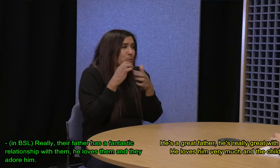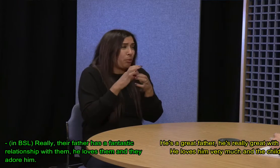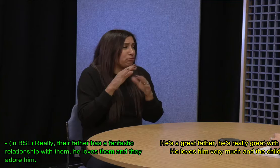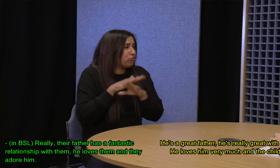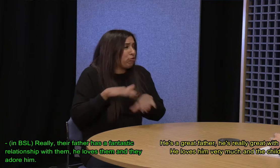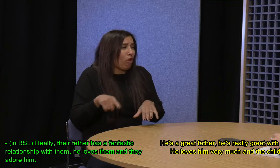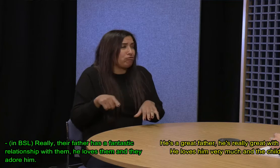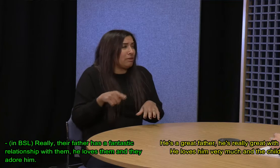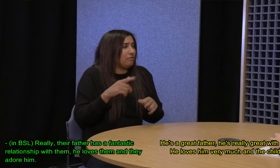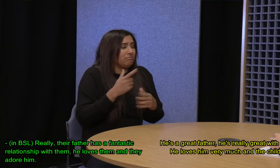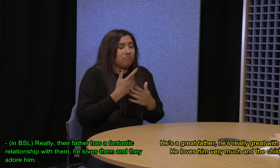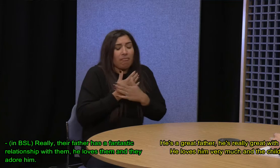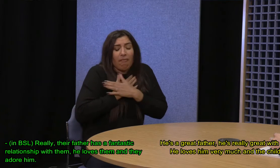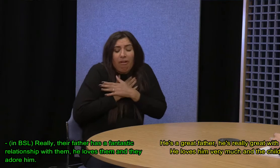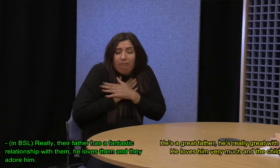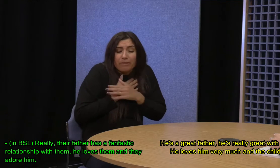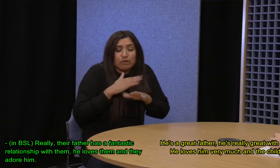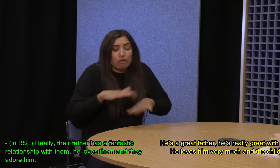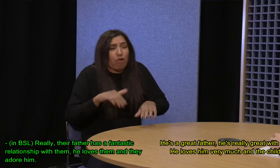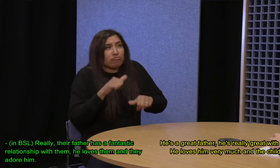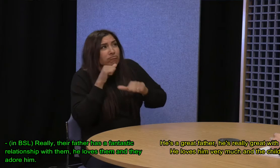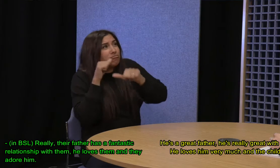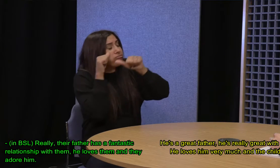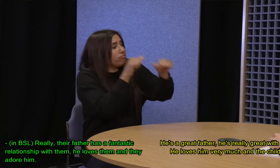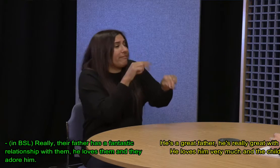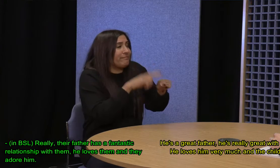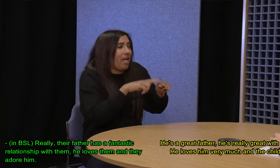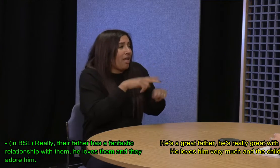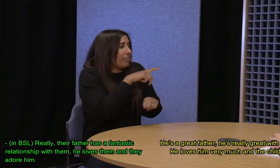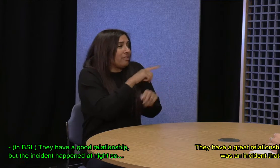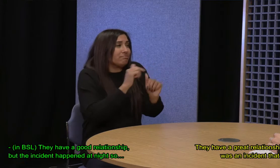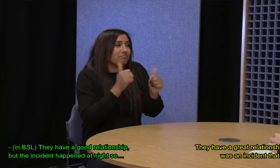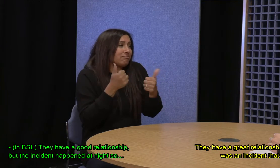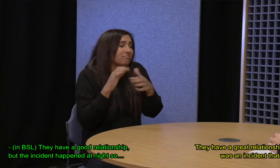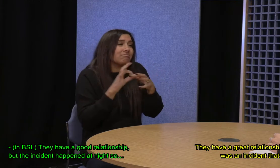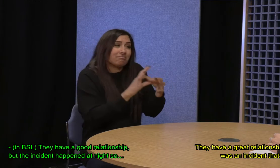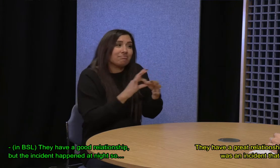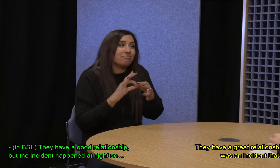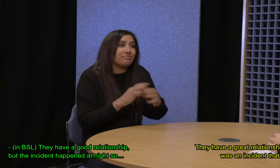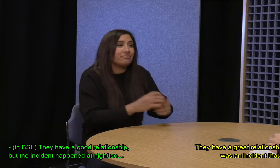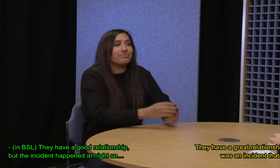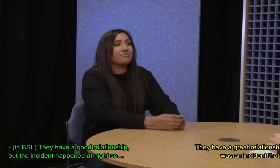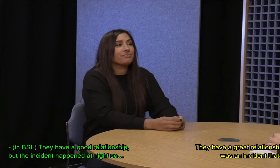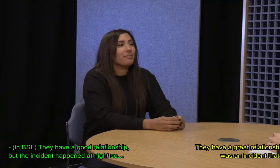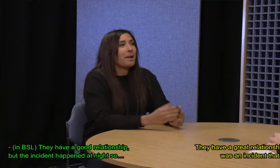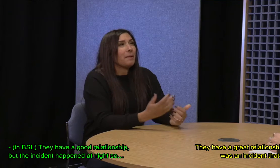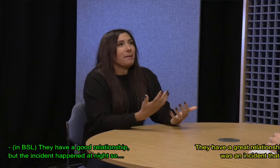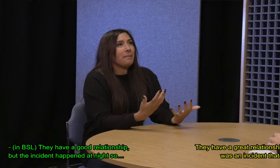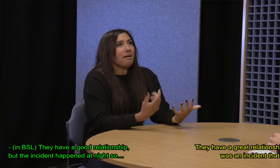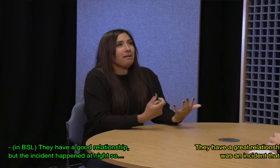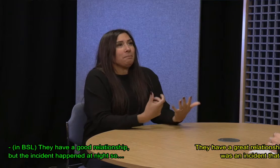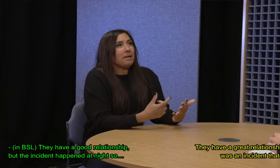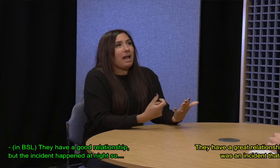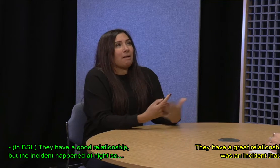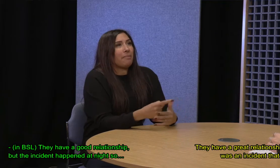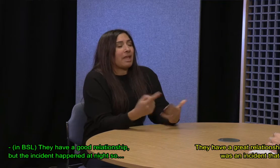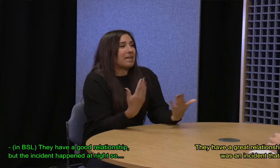He's a great father. He's really great with the children. He loves them very much and the children love him. They have a great